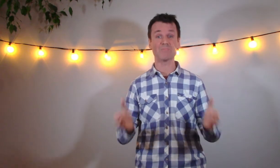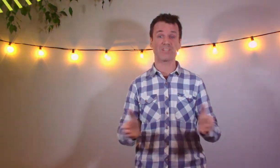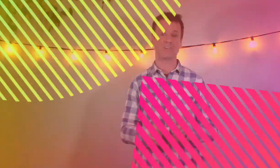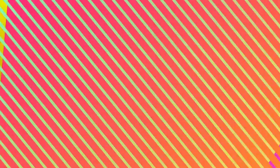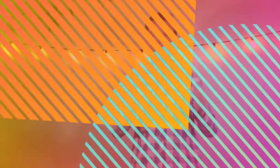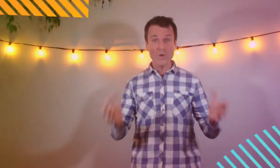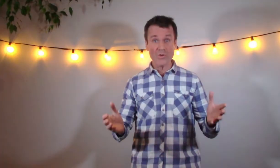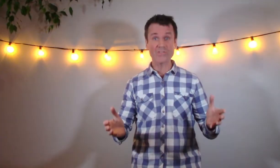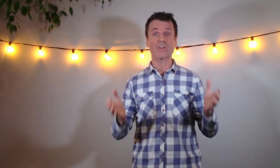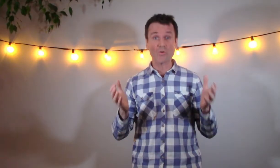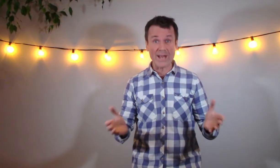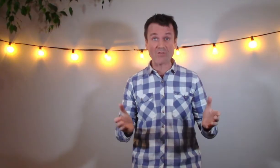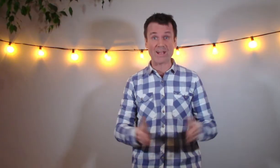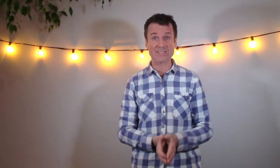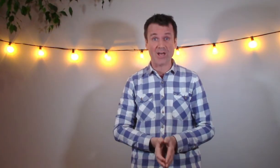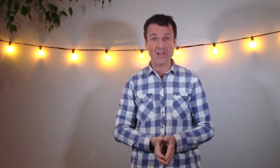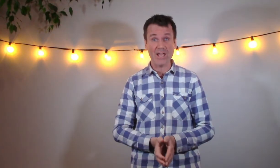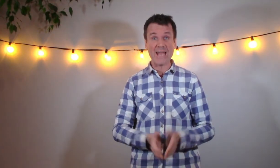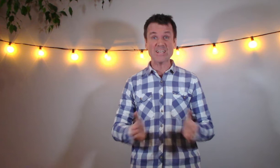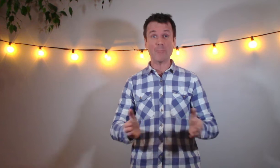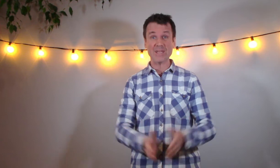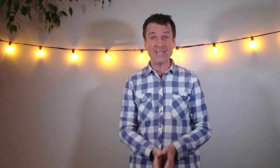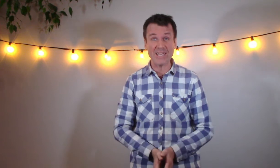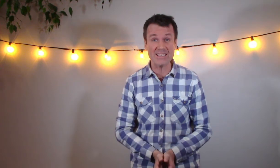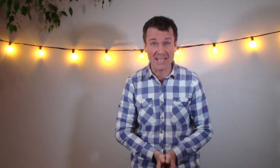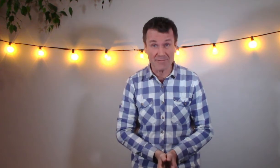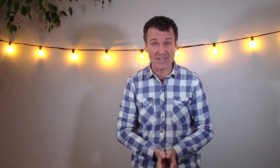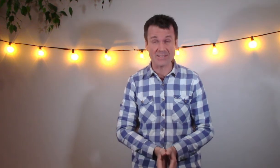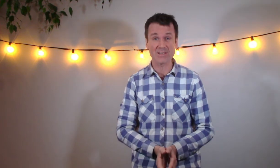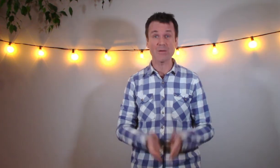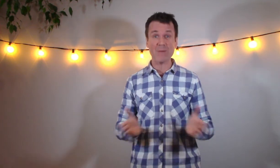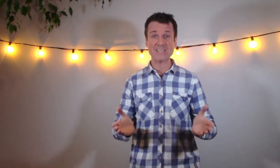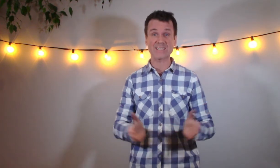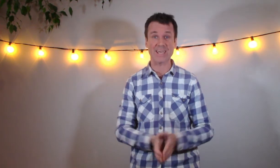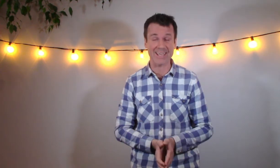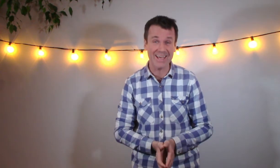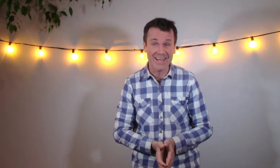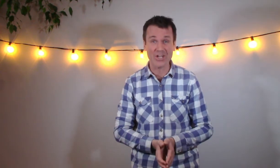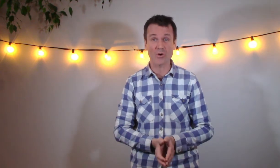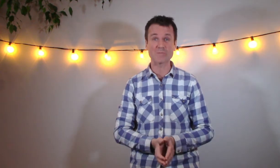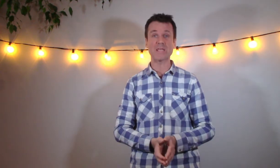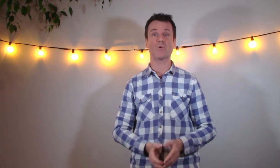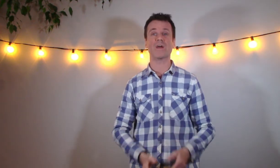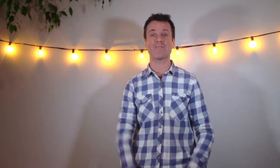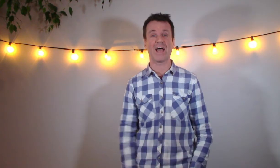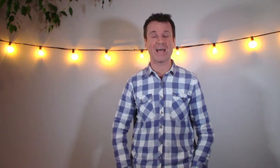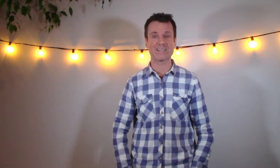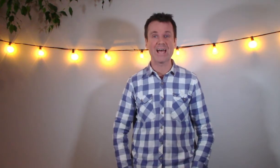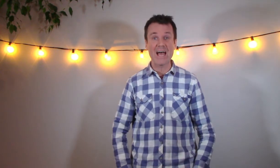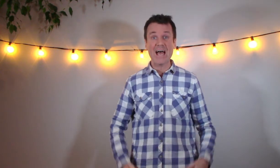mission. Ruth's great-grandson ended up being King David, the best king that God's people had ever had. And if